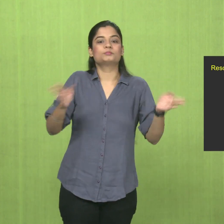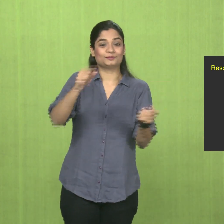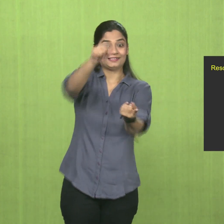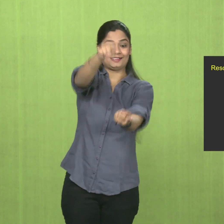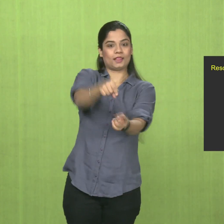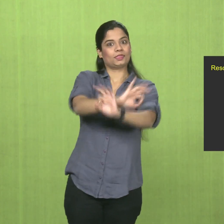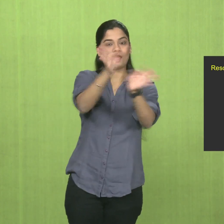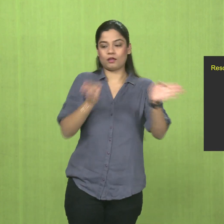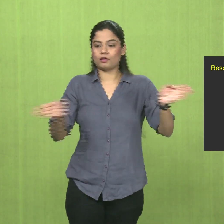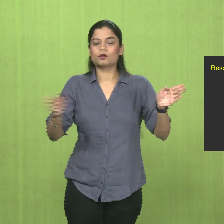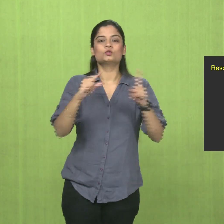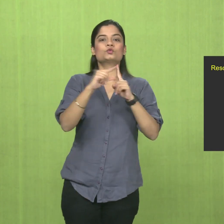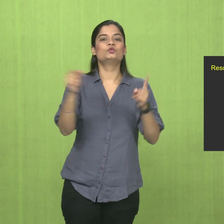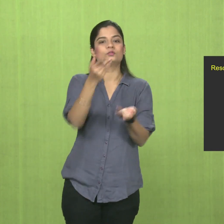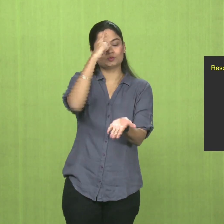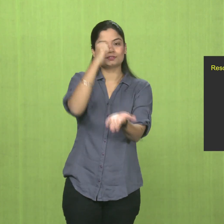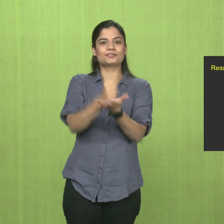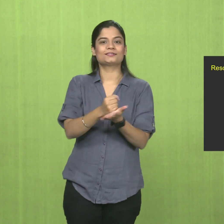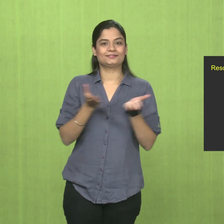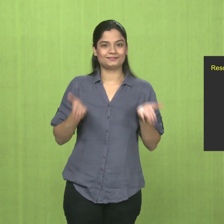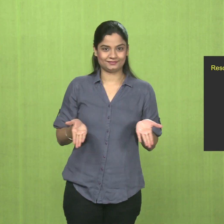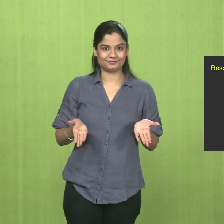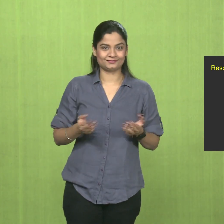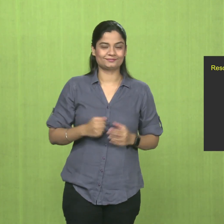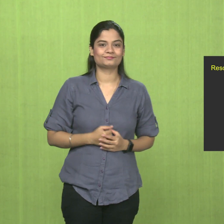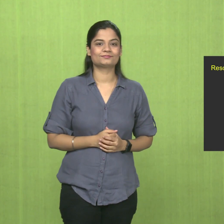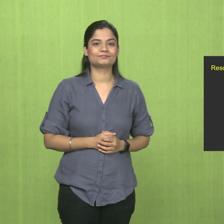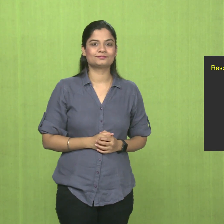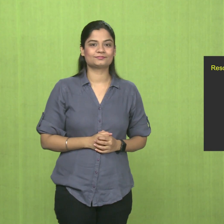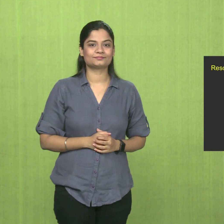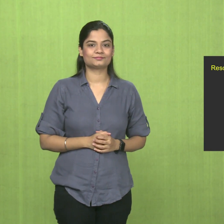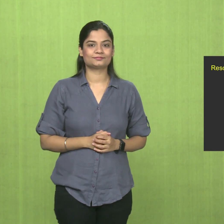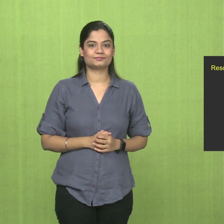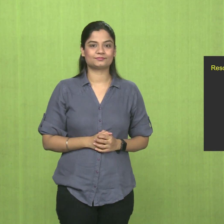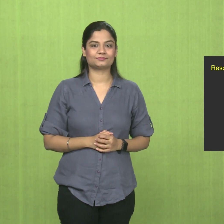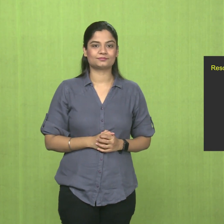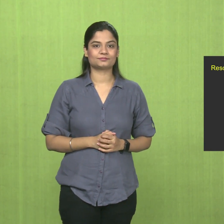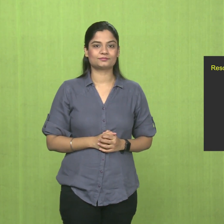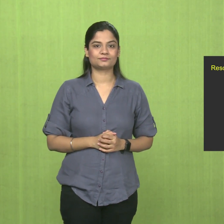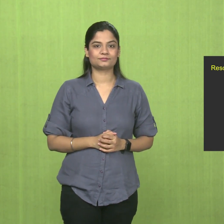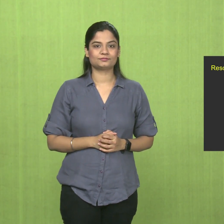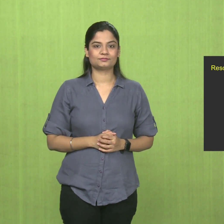alternatively. Resource is there, but how to use that resource is a choice. So